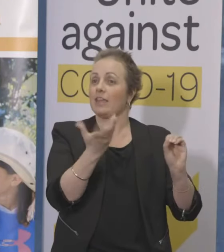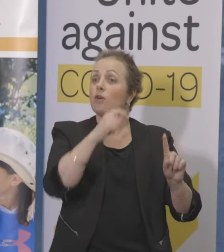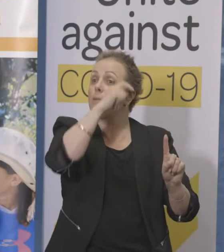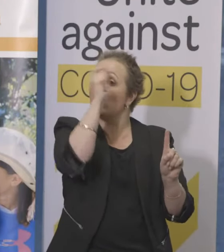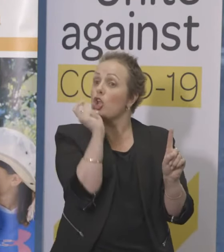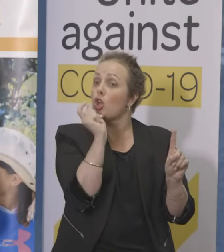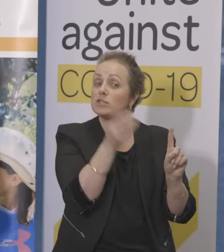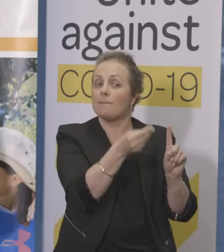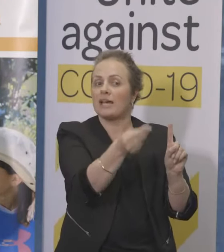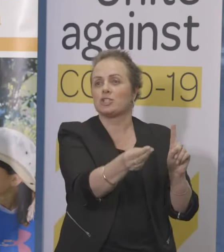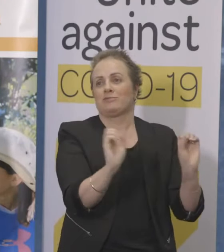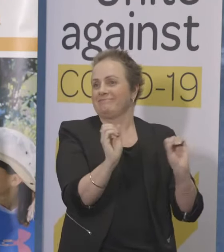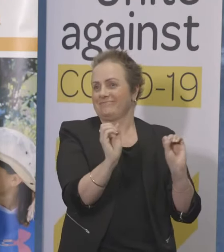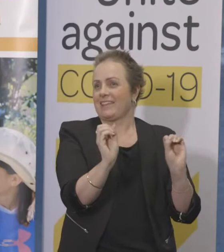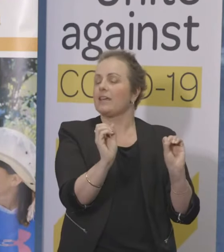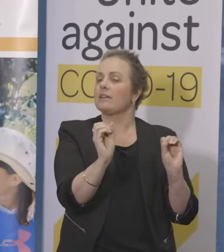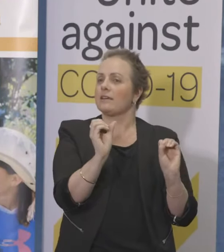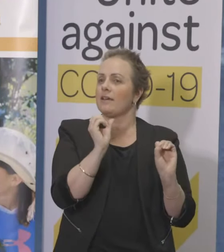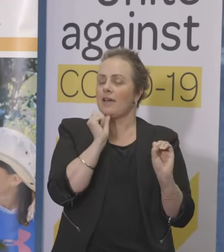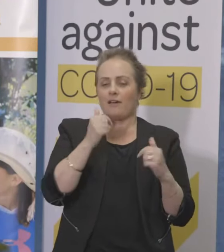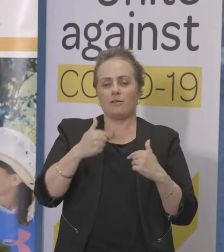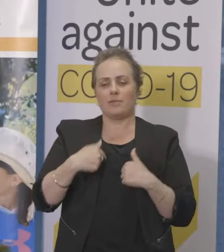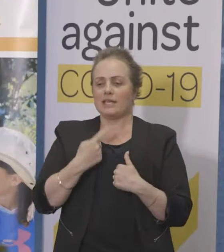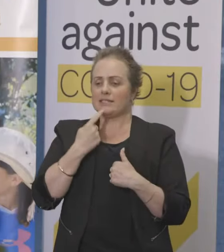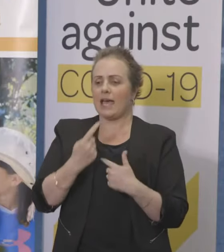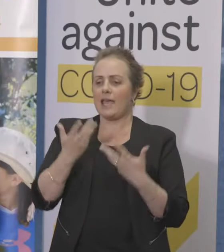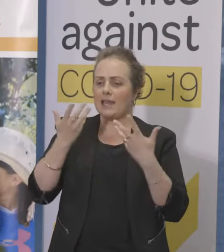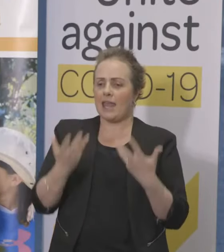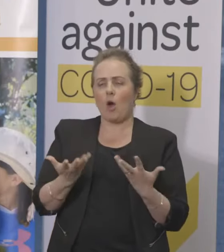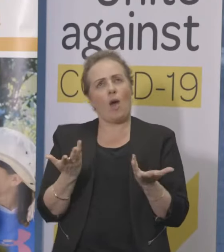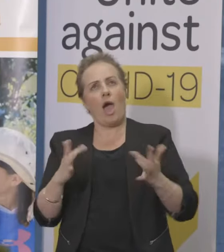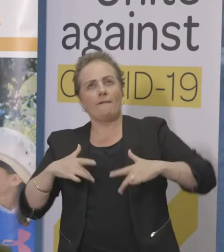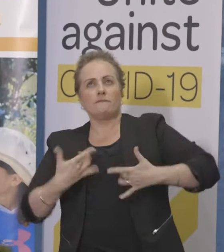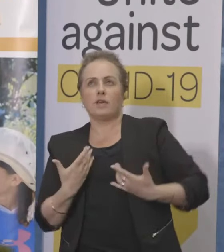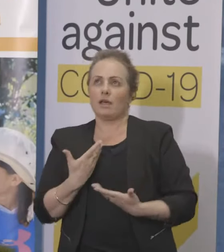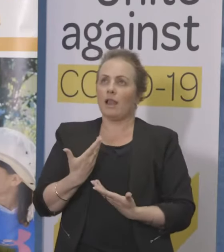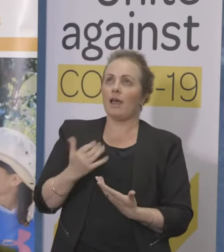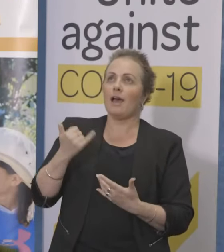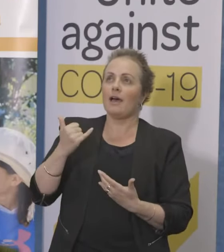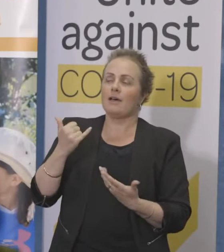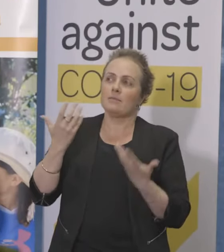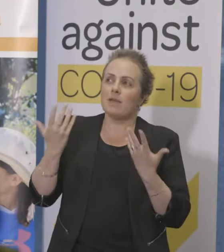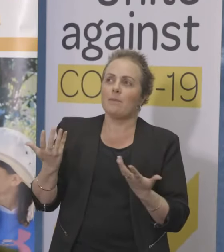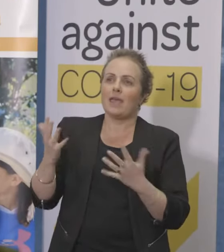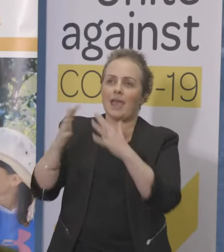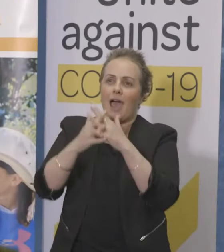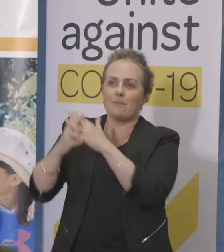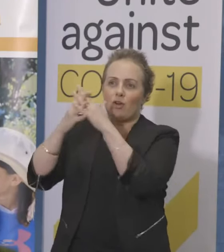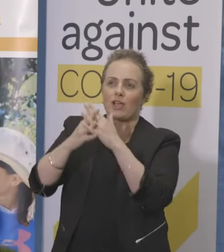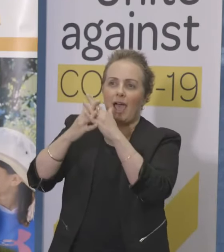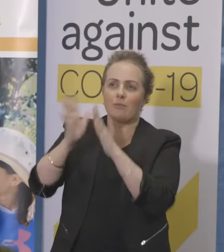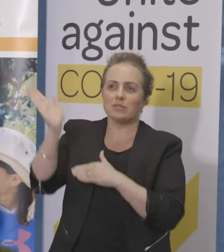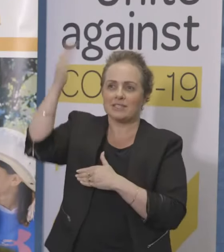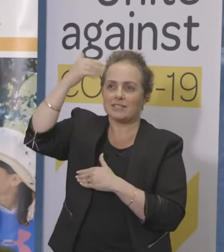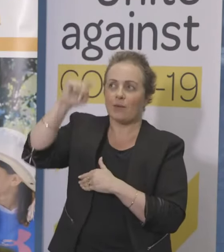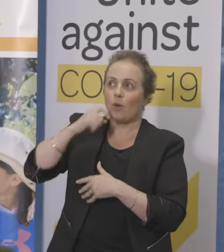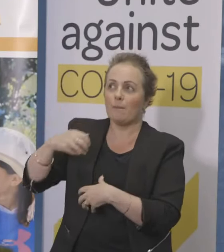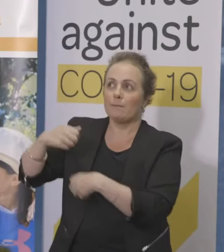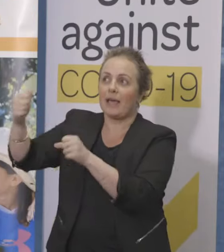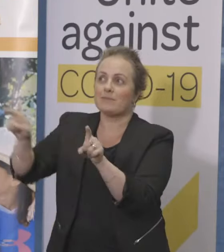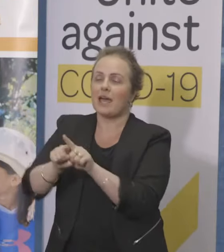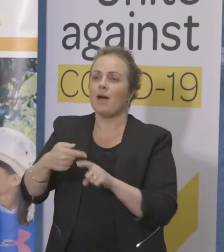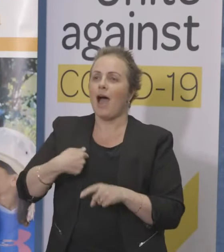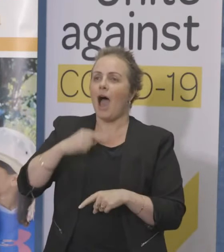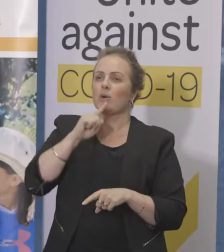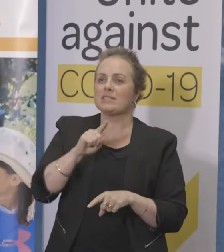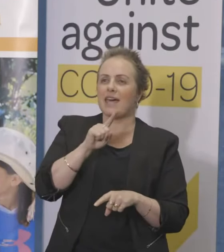worker. So if I was to characterise my dashboard now, and maybe President Trump will pick this up as well, I would say amber-green. The Herald